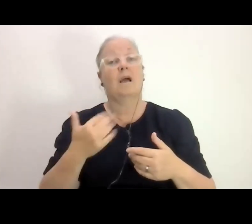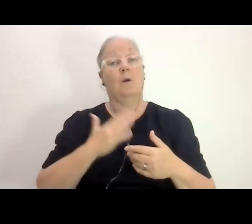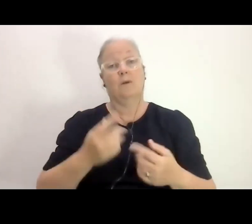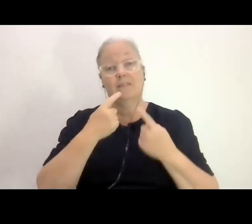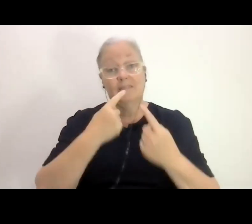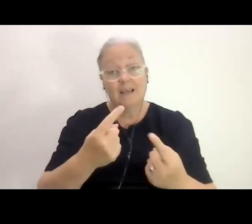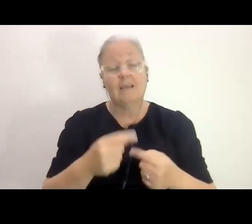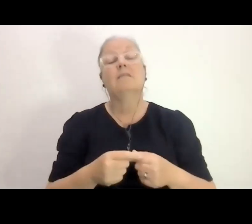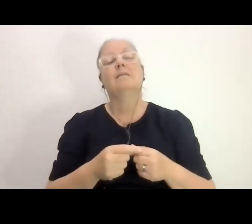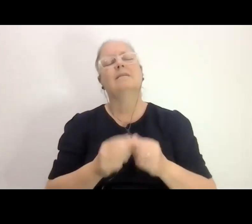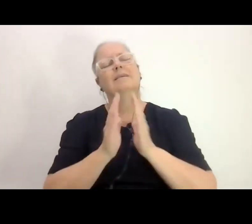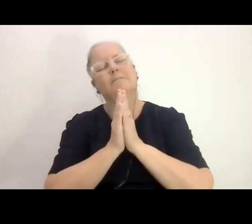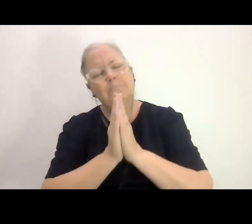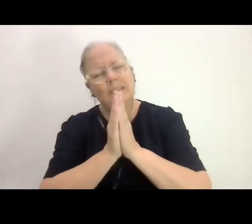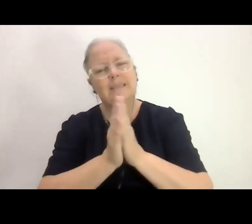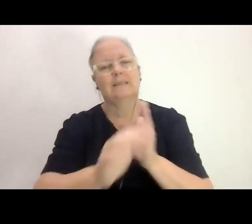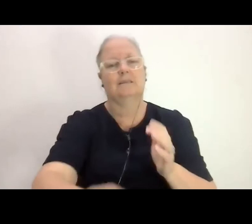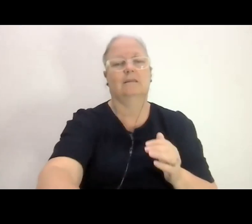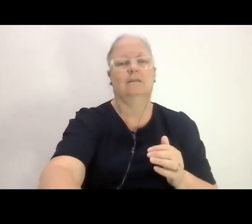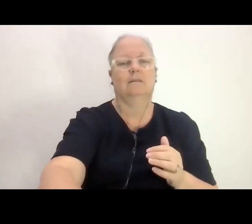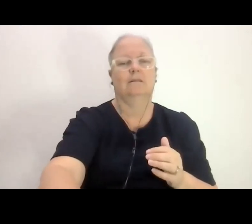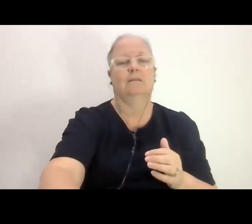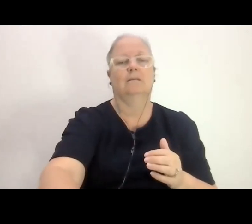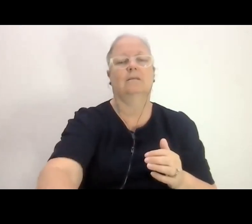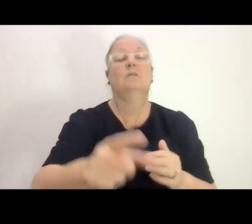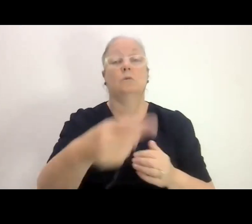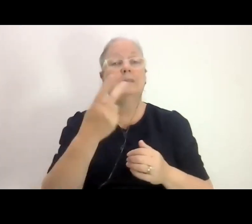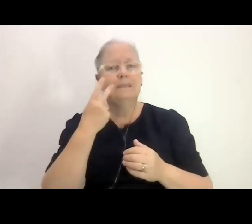to please take a look at all of the amazing